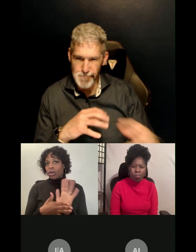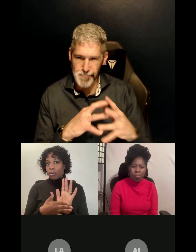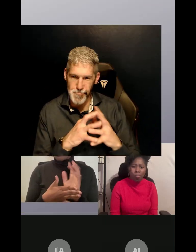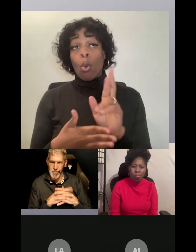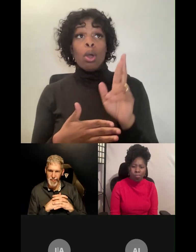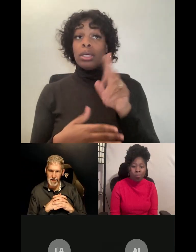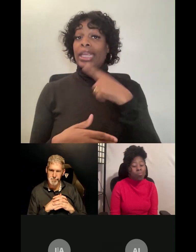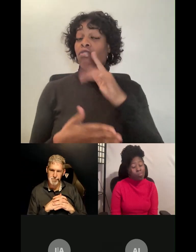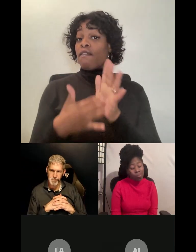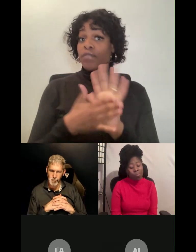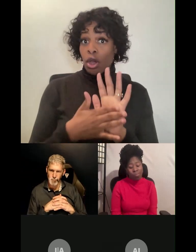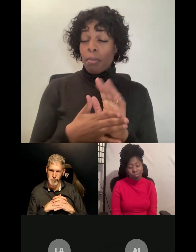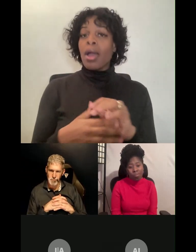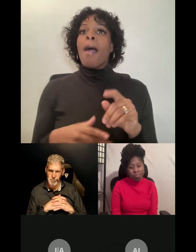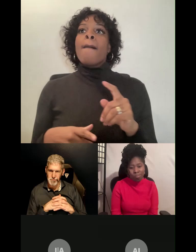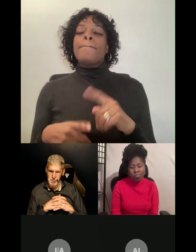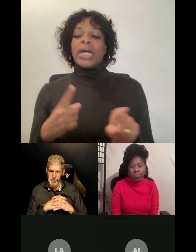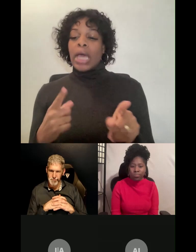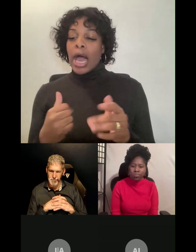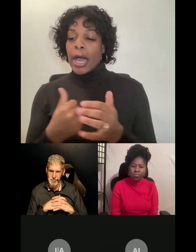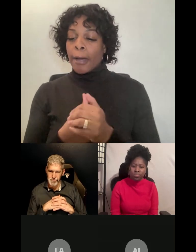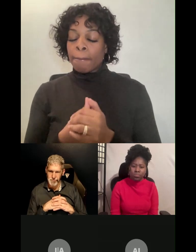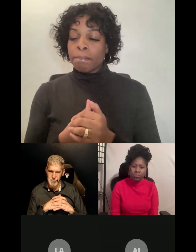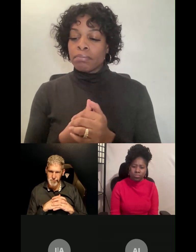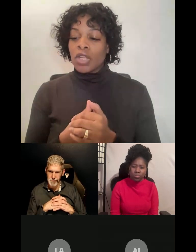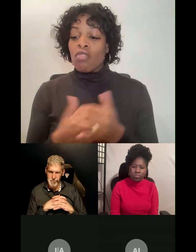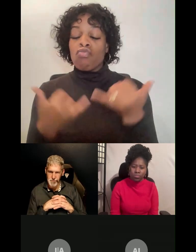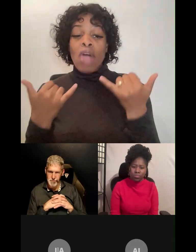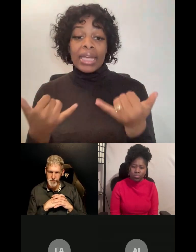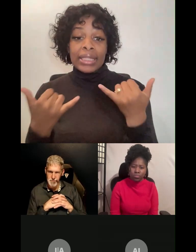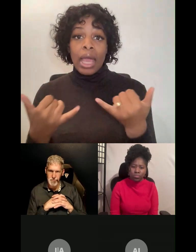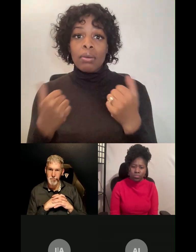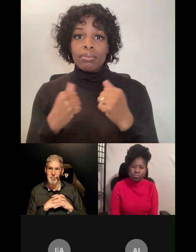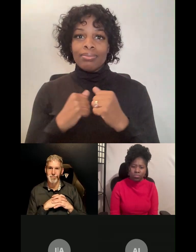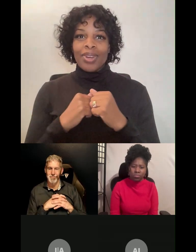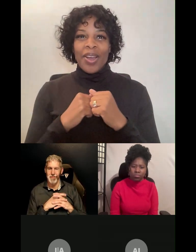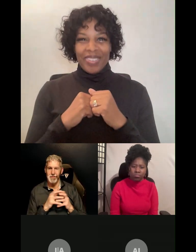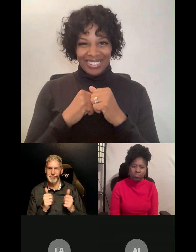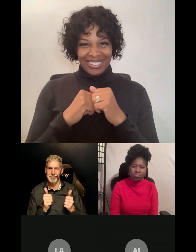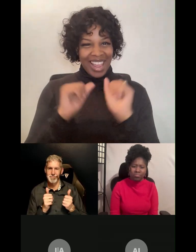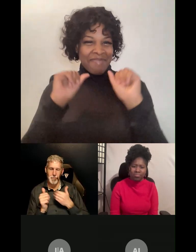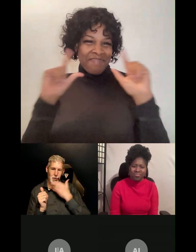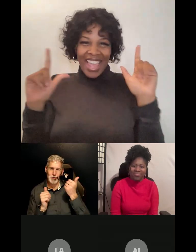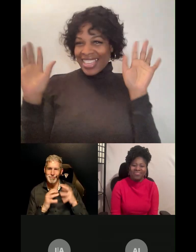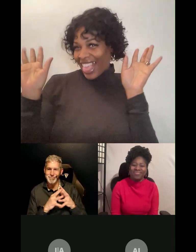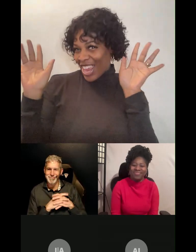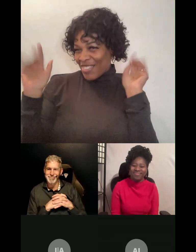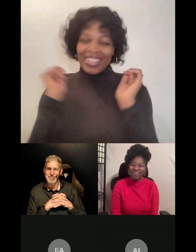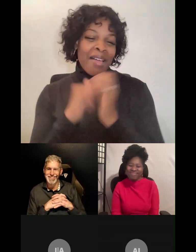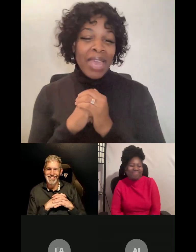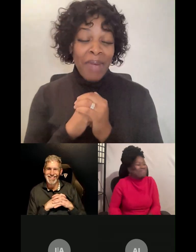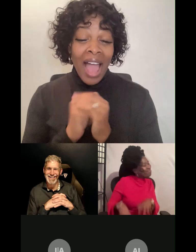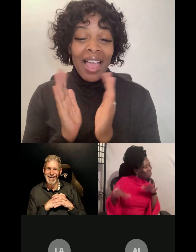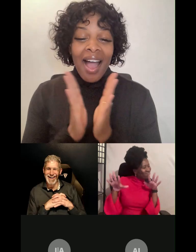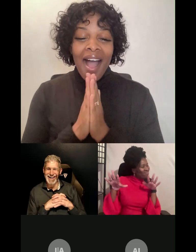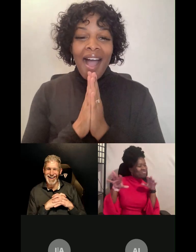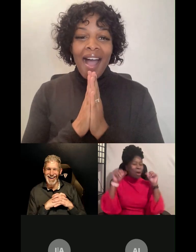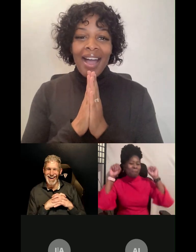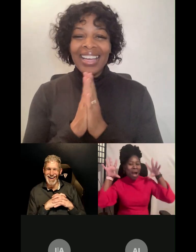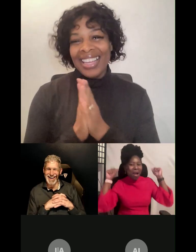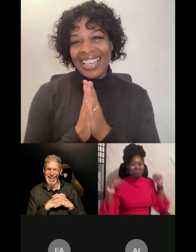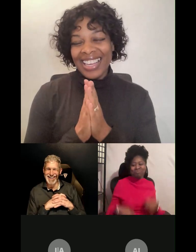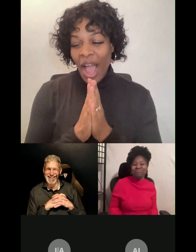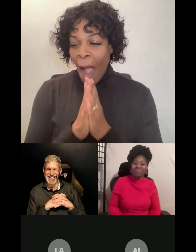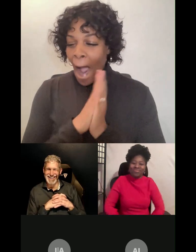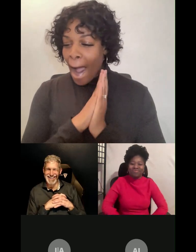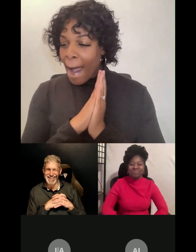dub film or human film. But right now, oh, thank you. Anyway,